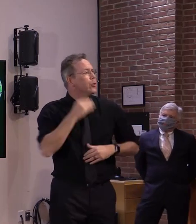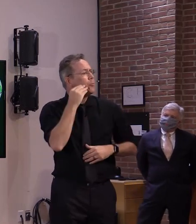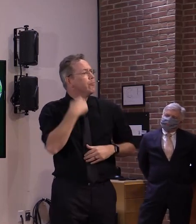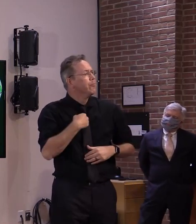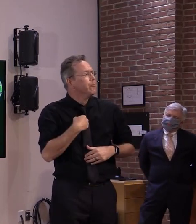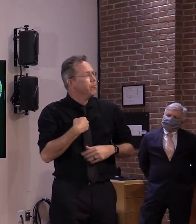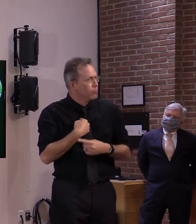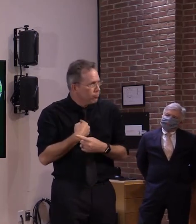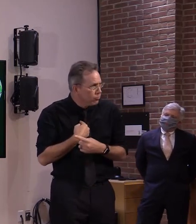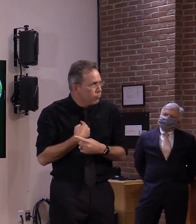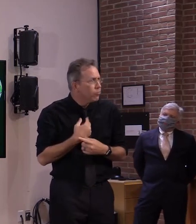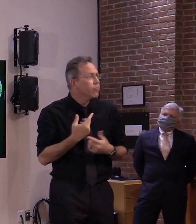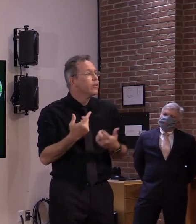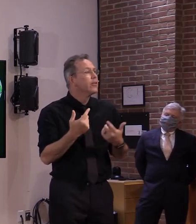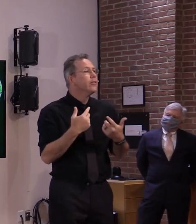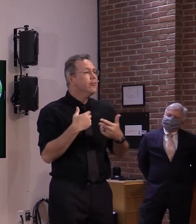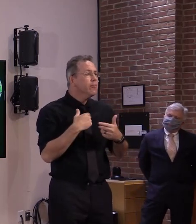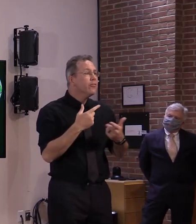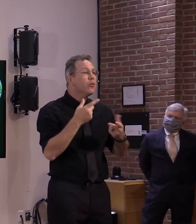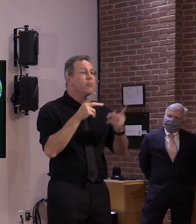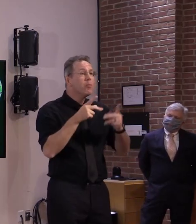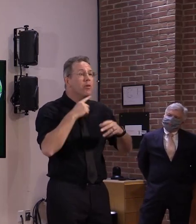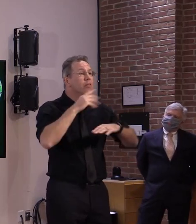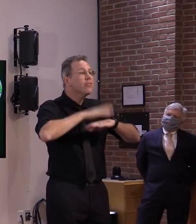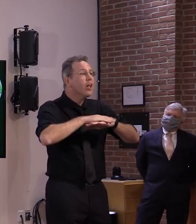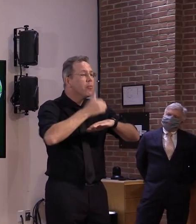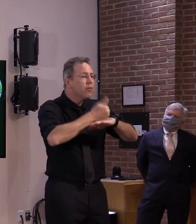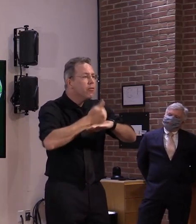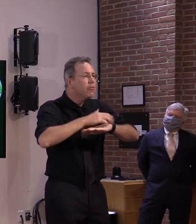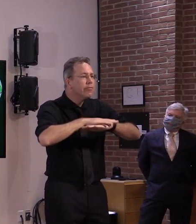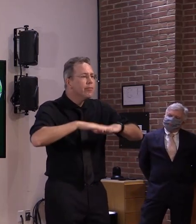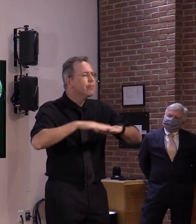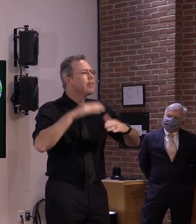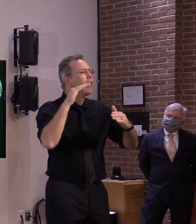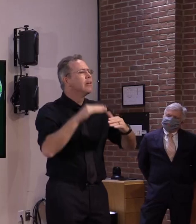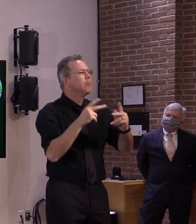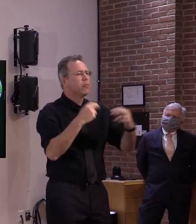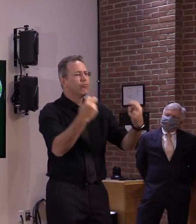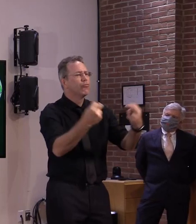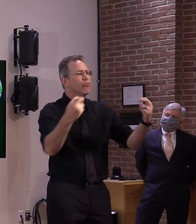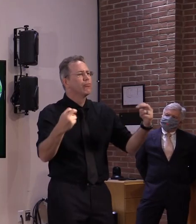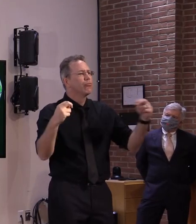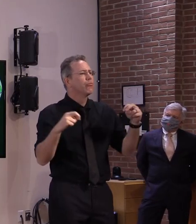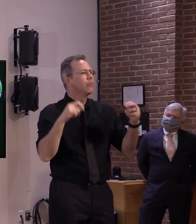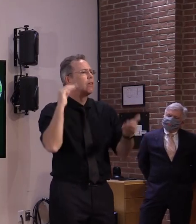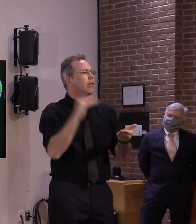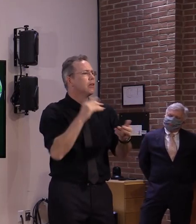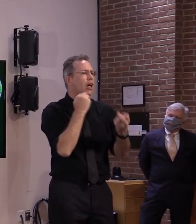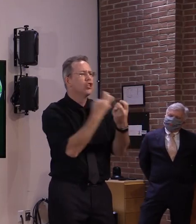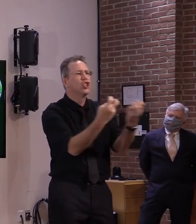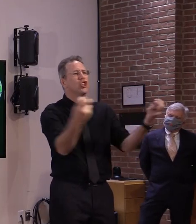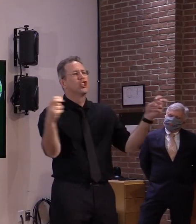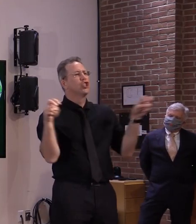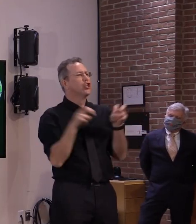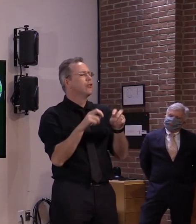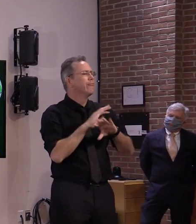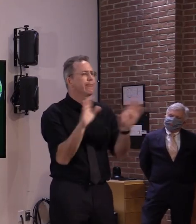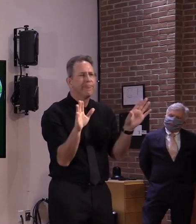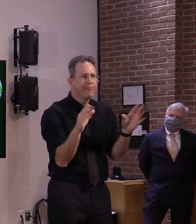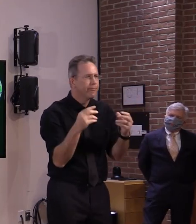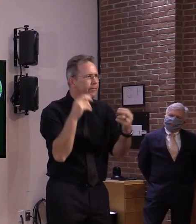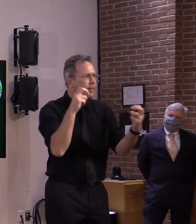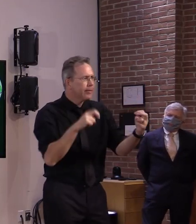risk. I can't emphasize this enough. We cannot know for sure each other's infection